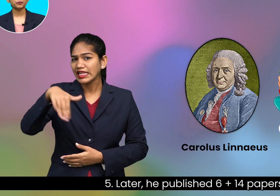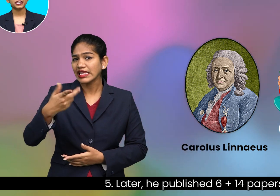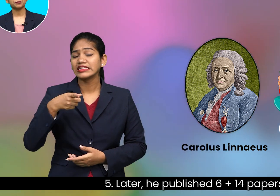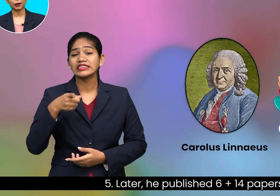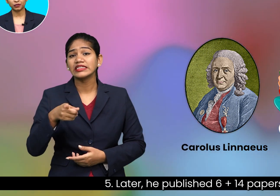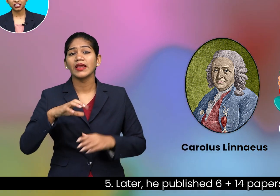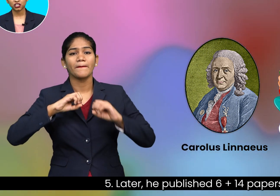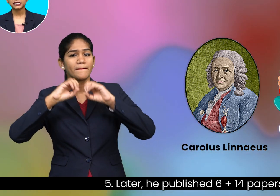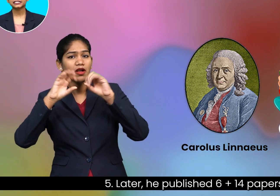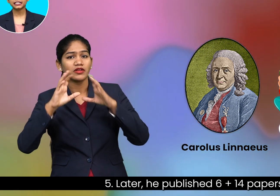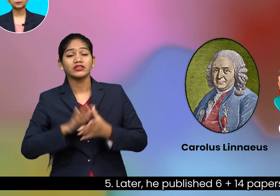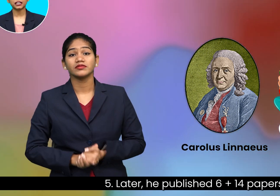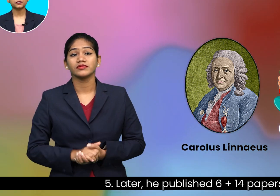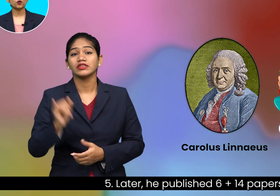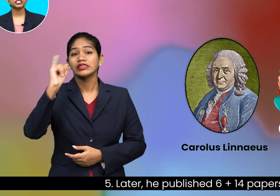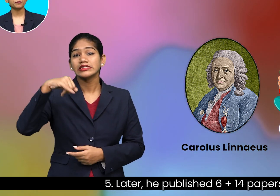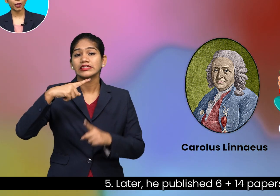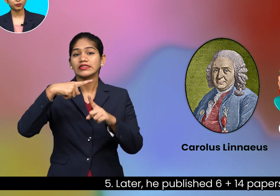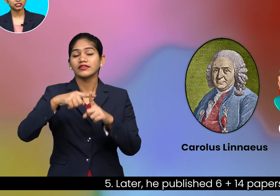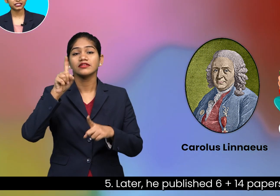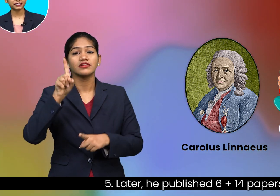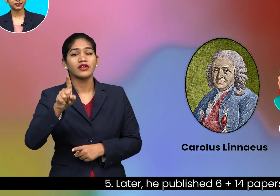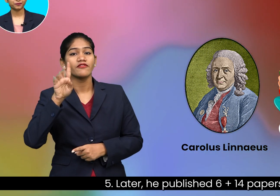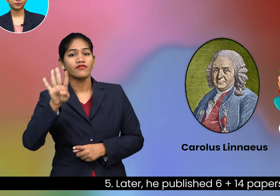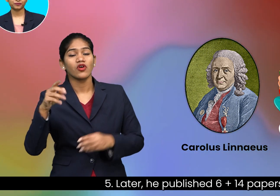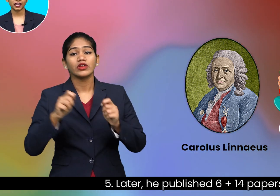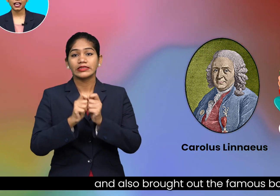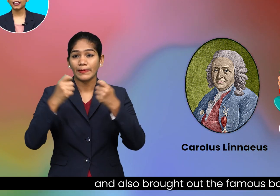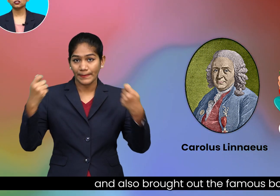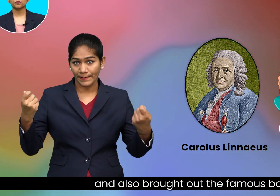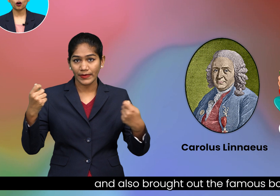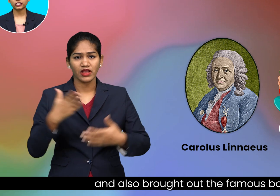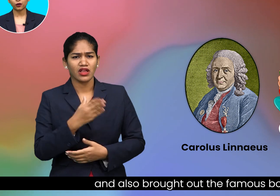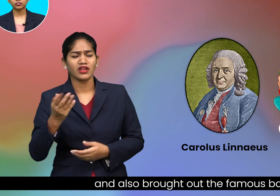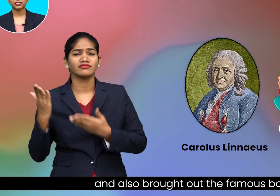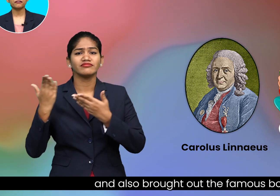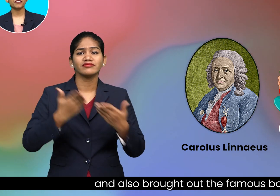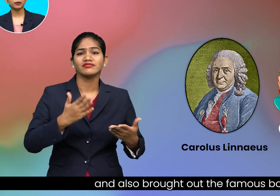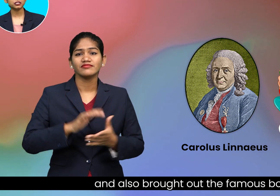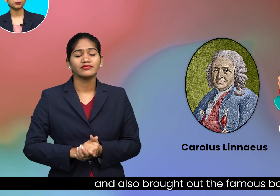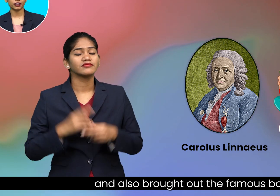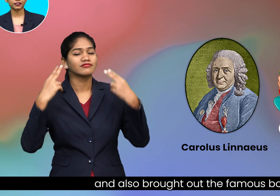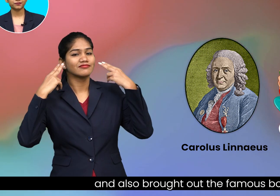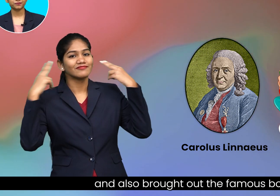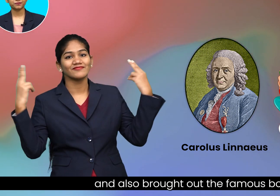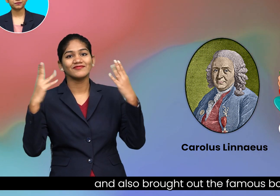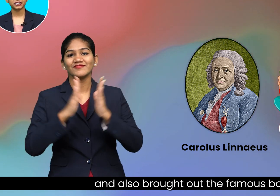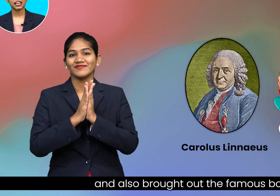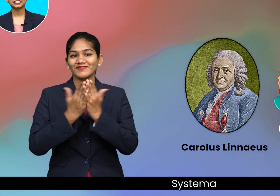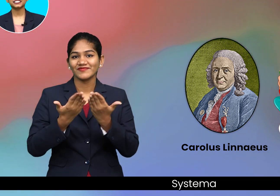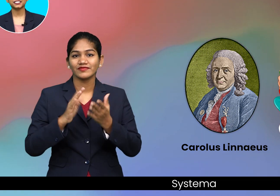Later, he published 6 plus 14 papers. And also brought out the famous book,